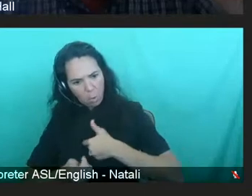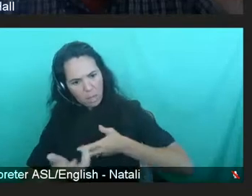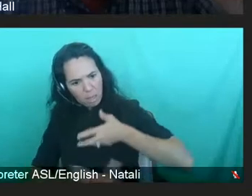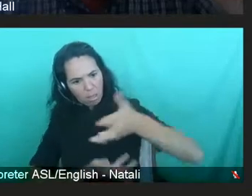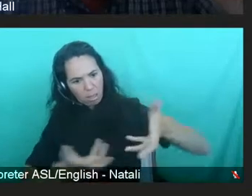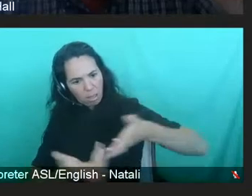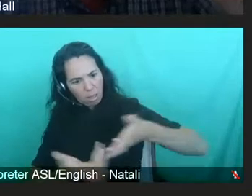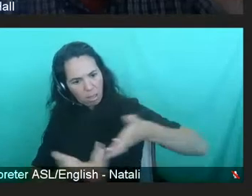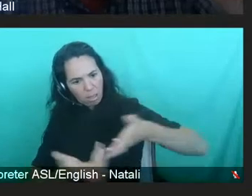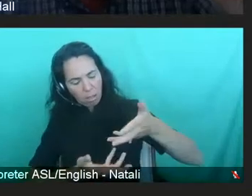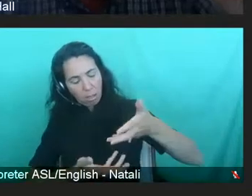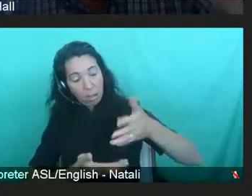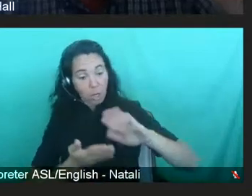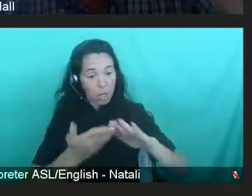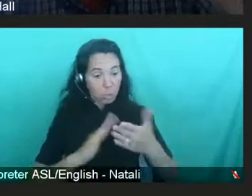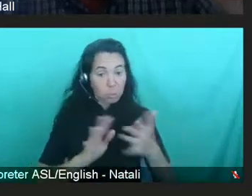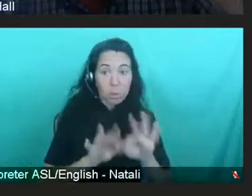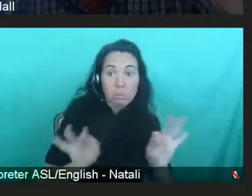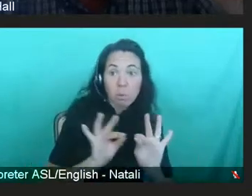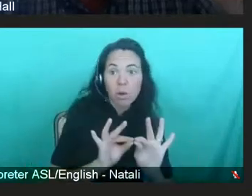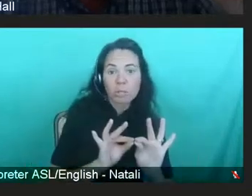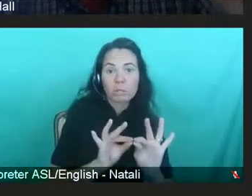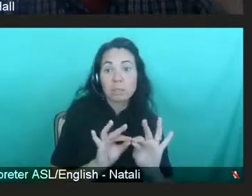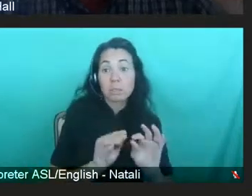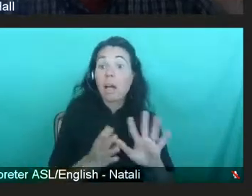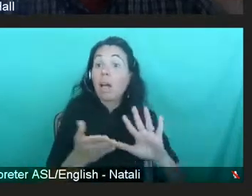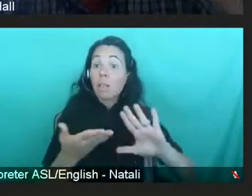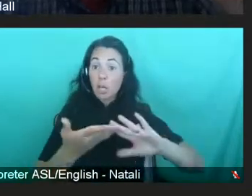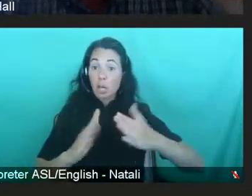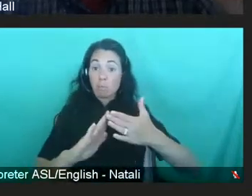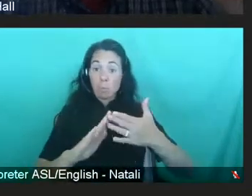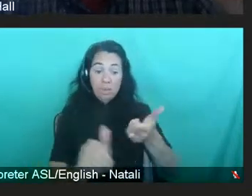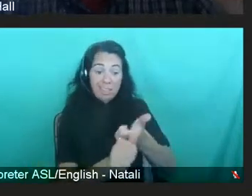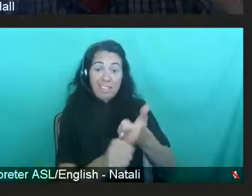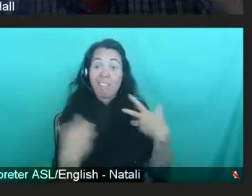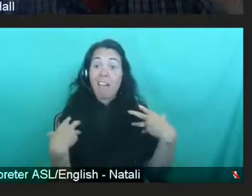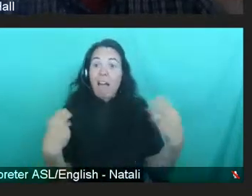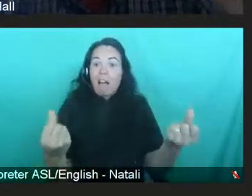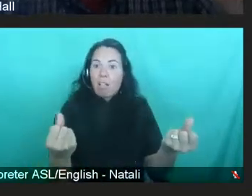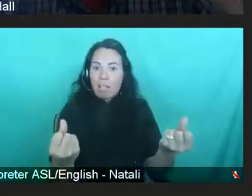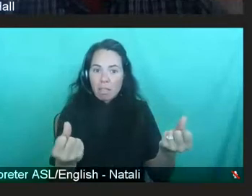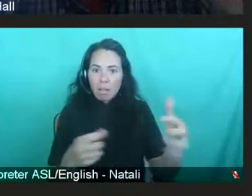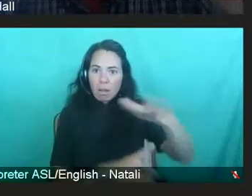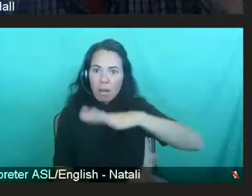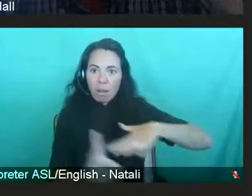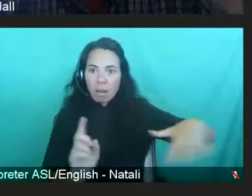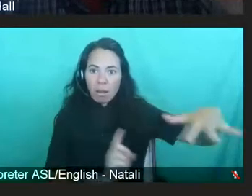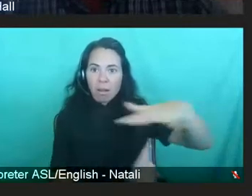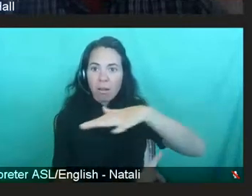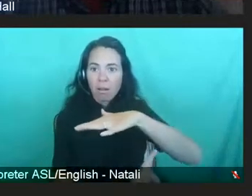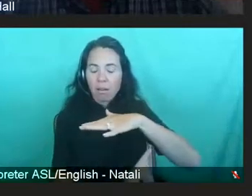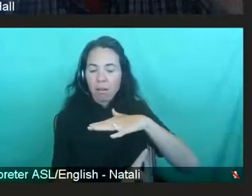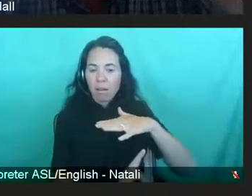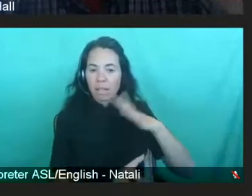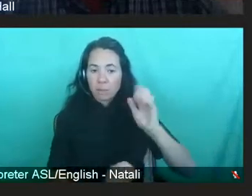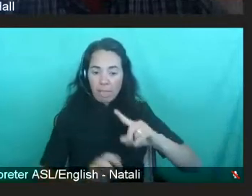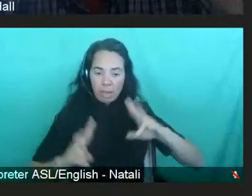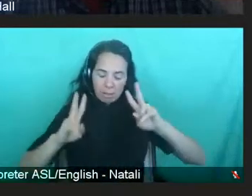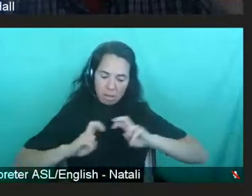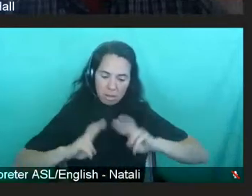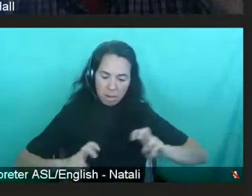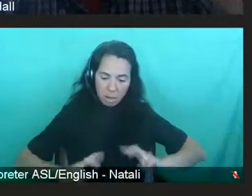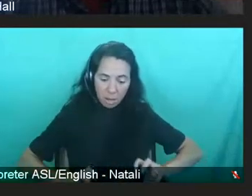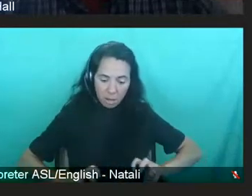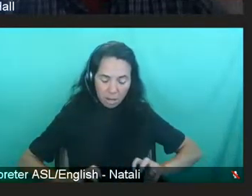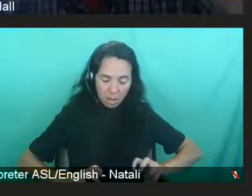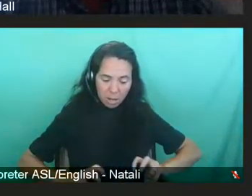community and our community health. And so much of that is reflective in regards to COVID